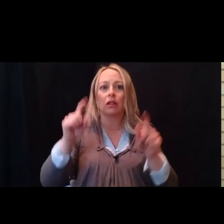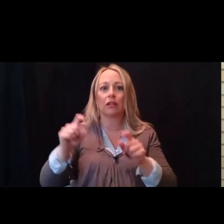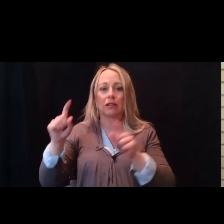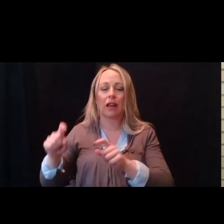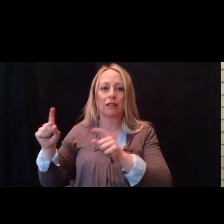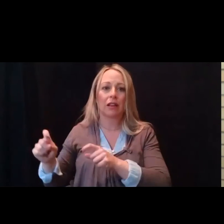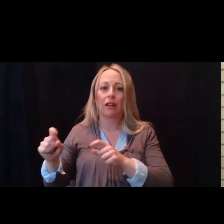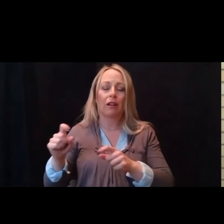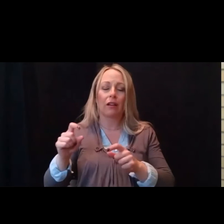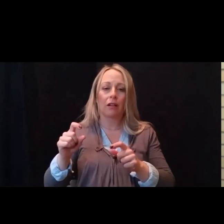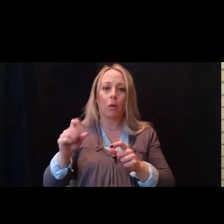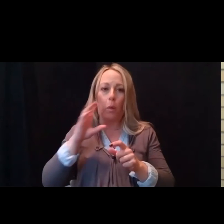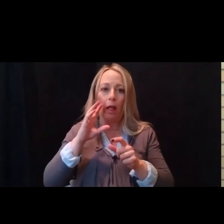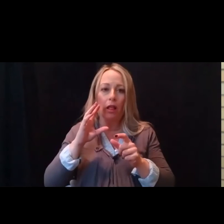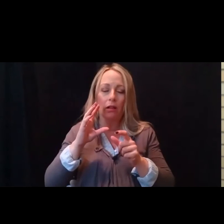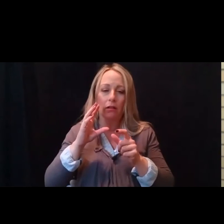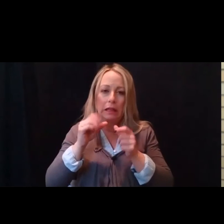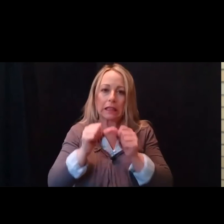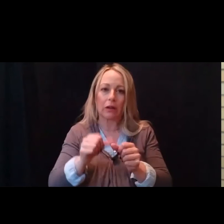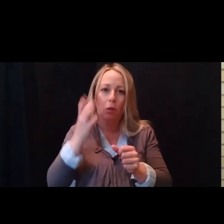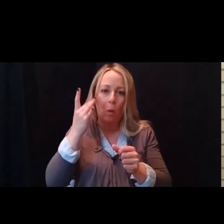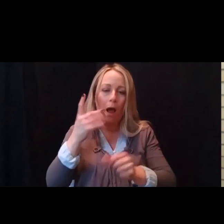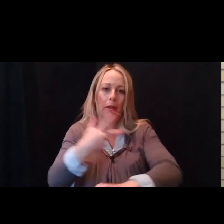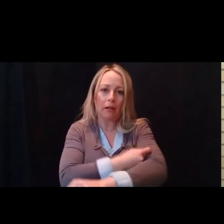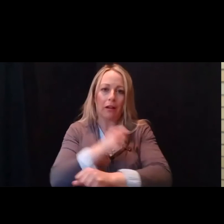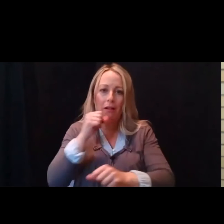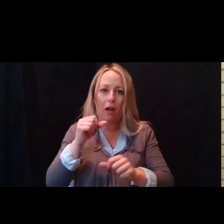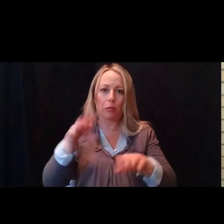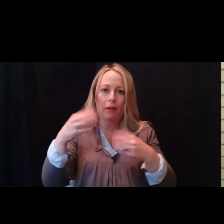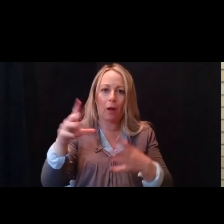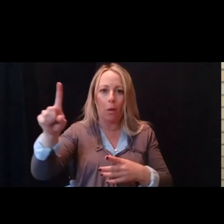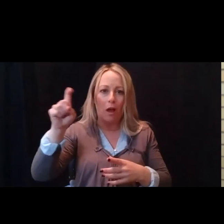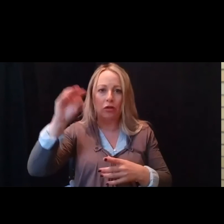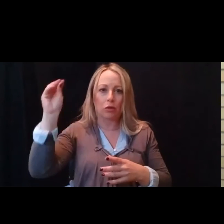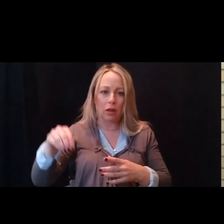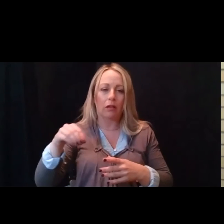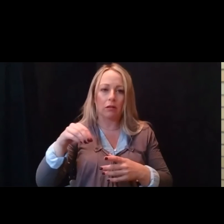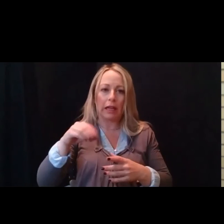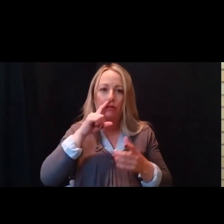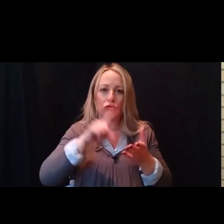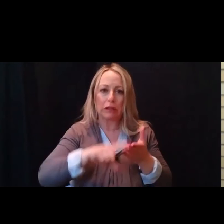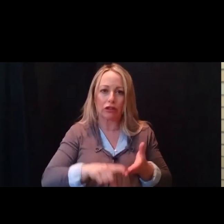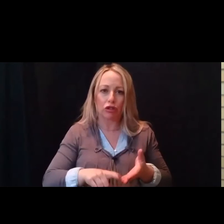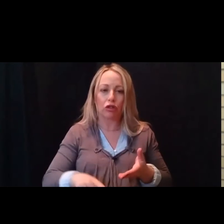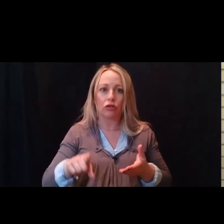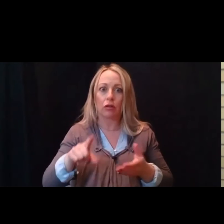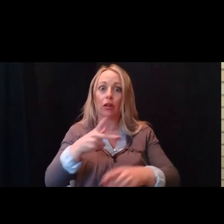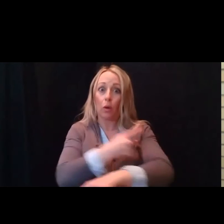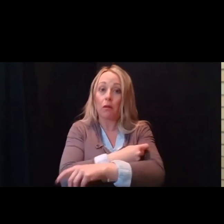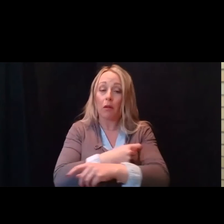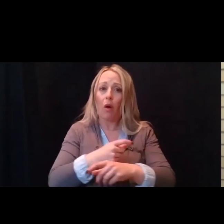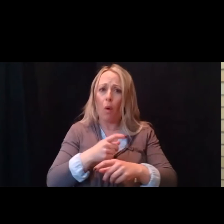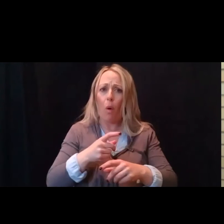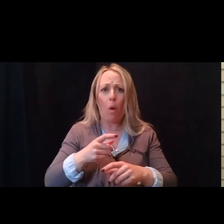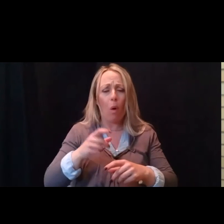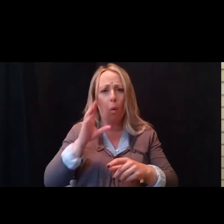provide 100% efficacy against an infection. In studies, all the vaccines were shown to be highly protective against